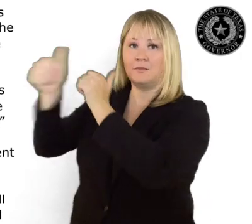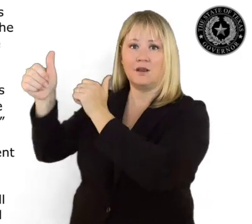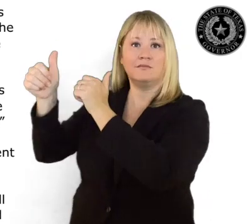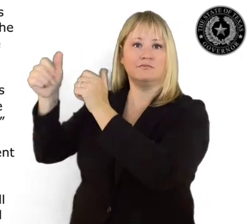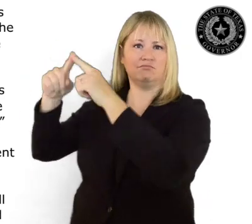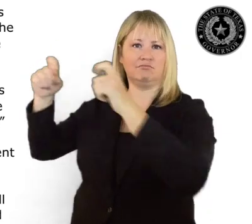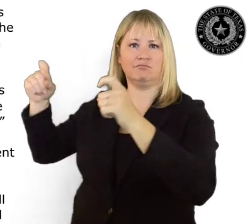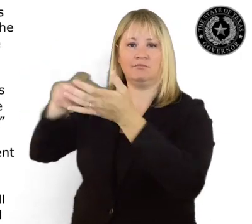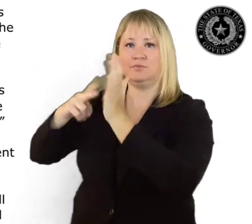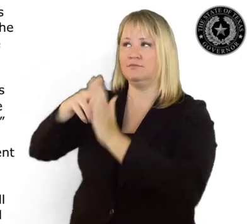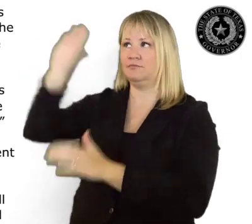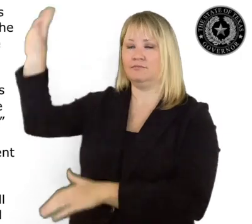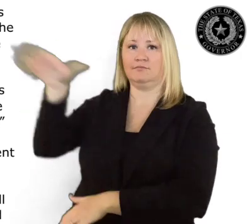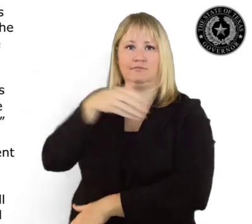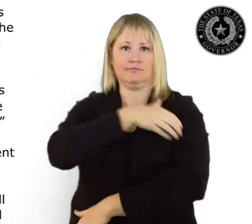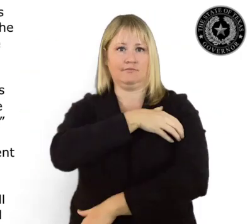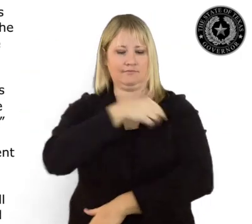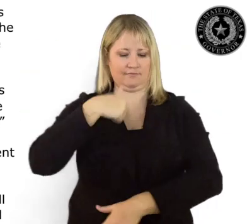and